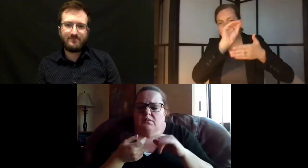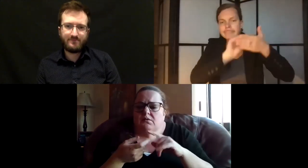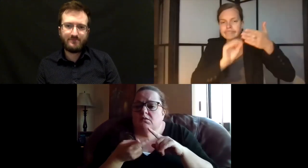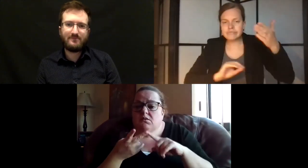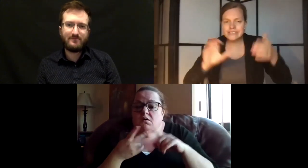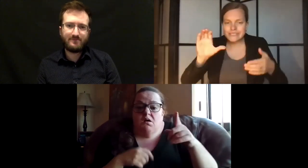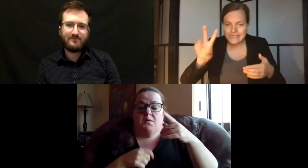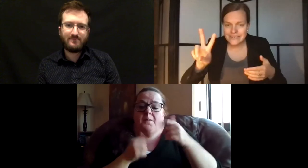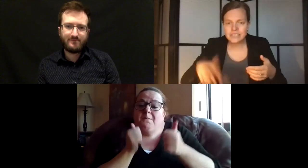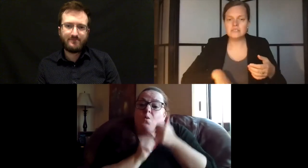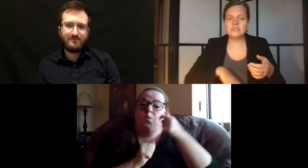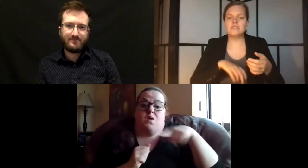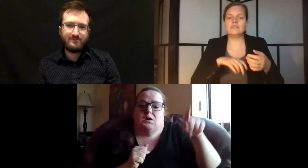writing.